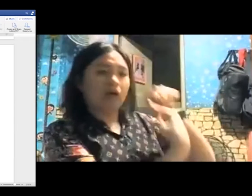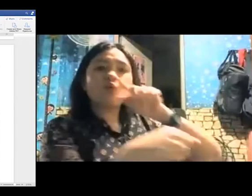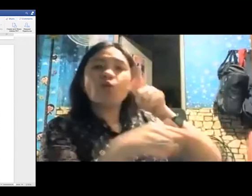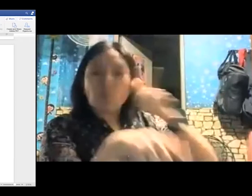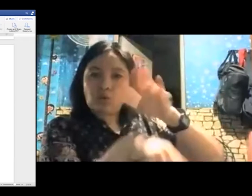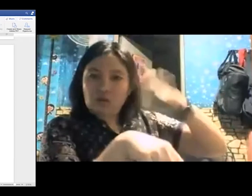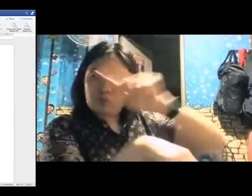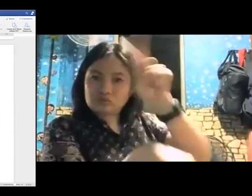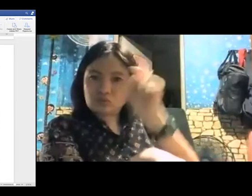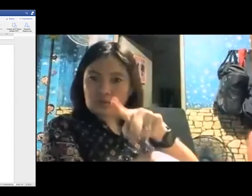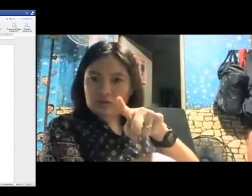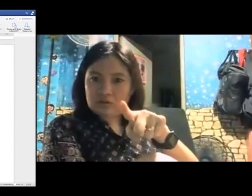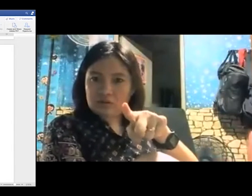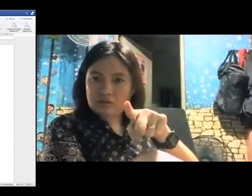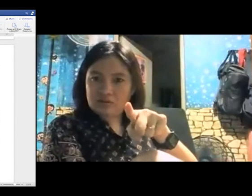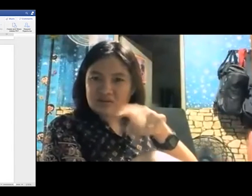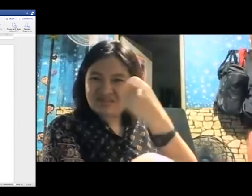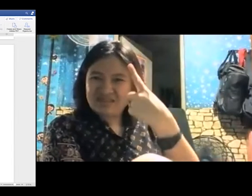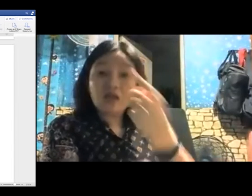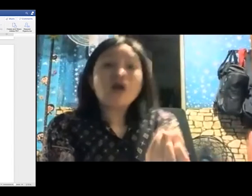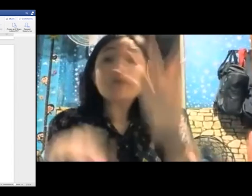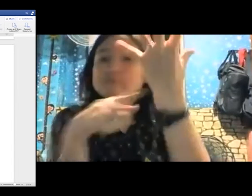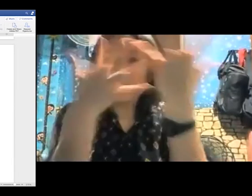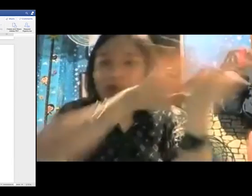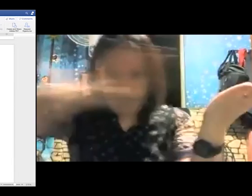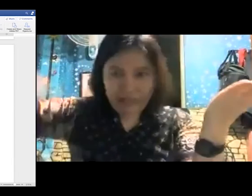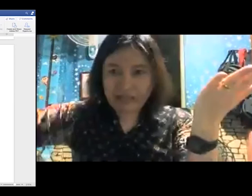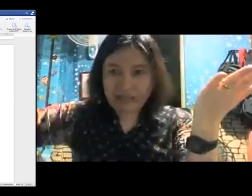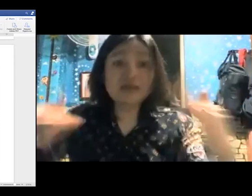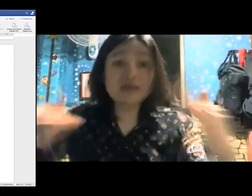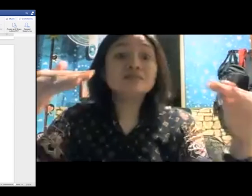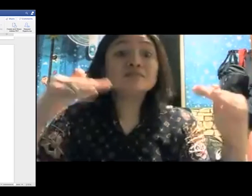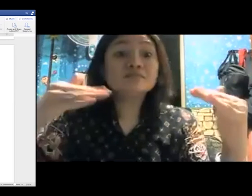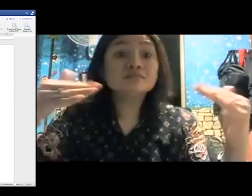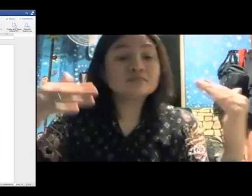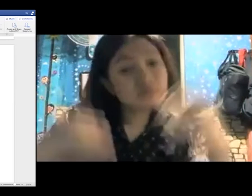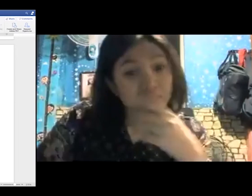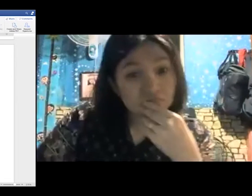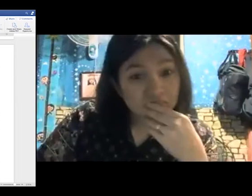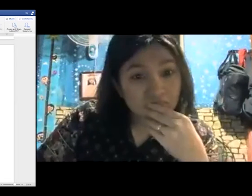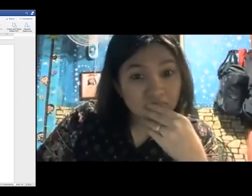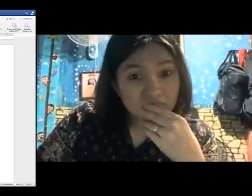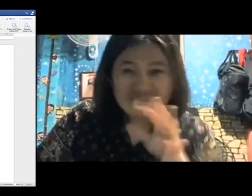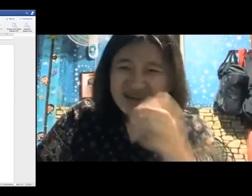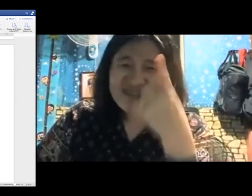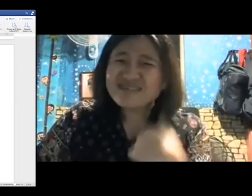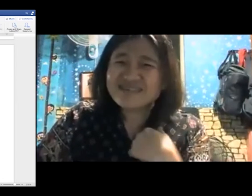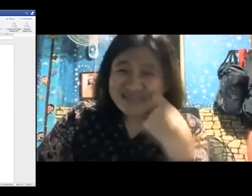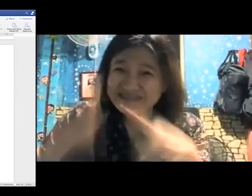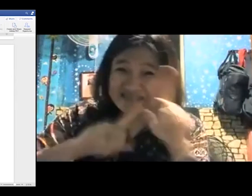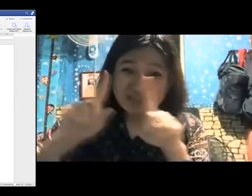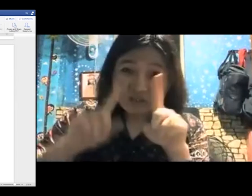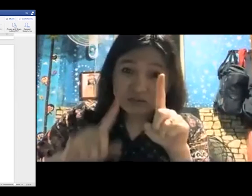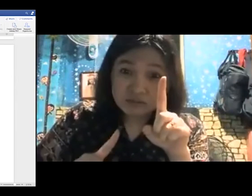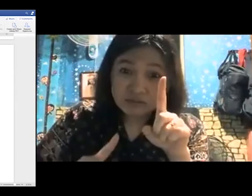So that's why the eyebrows are up. So it's a question. So if we take away how